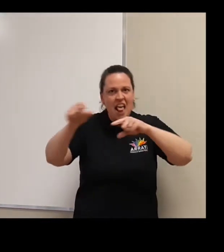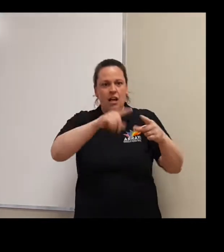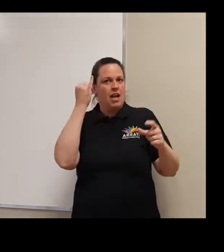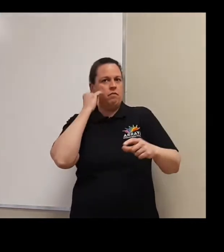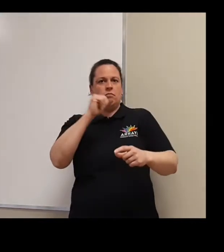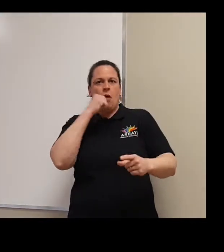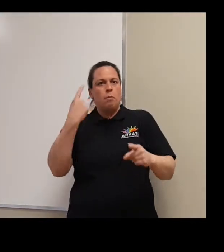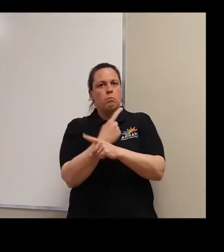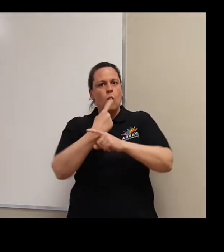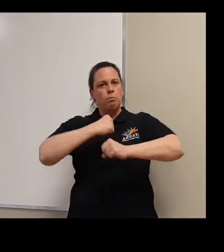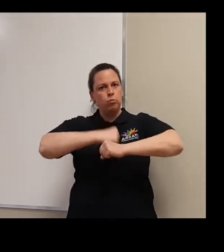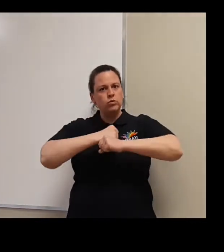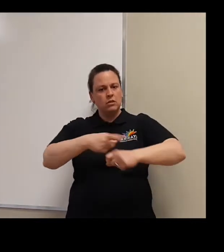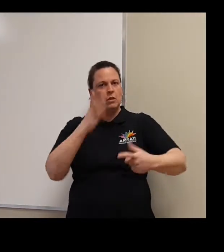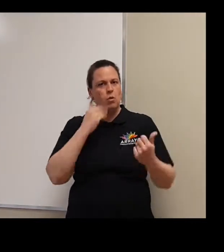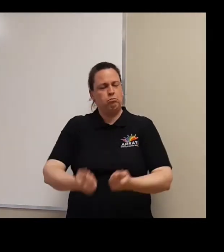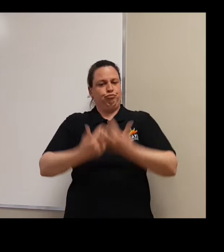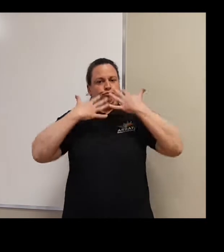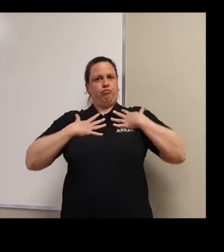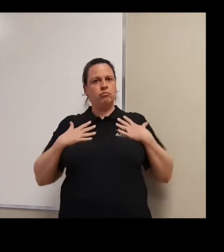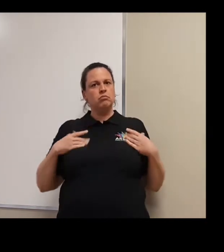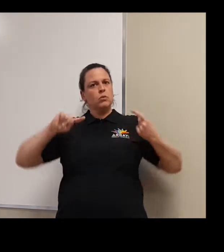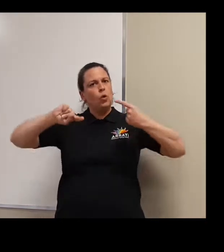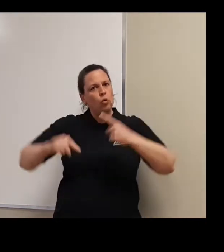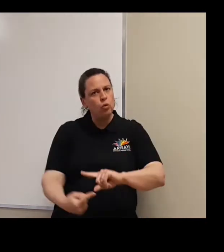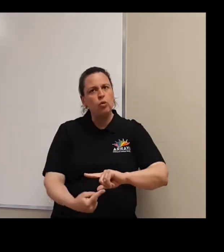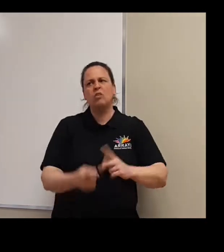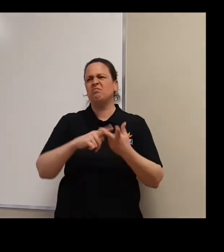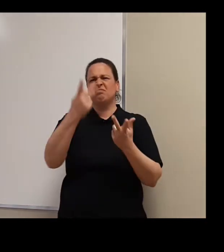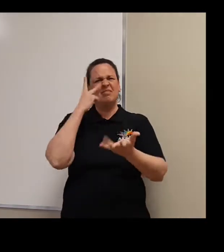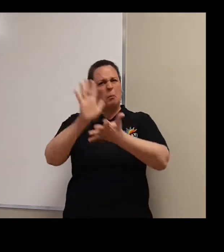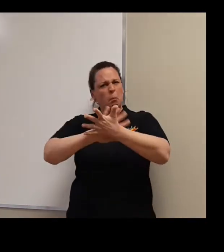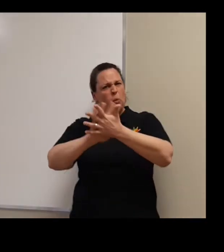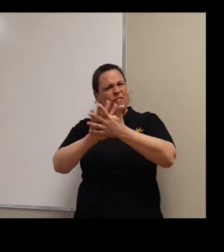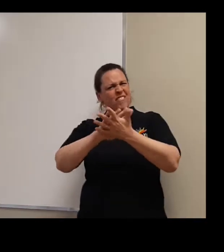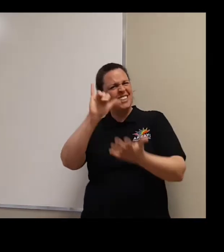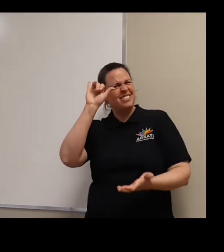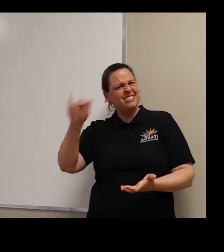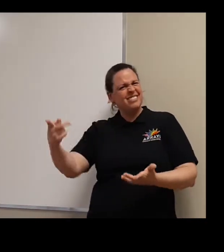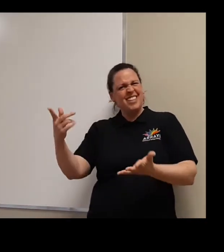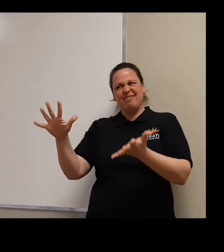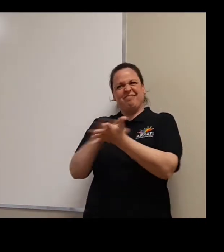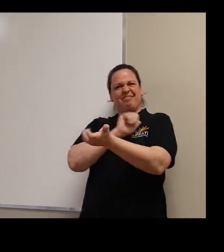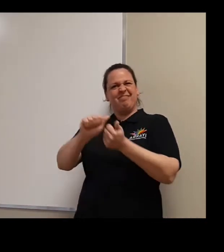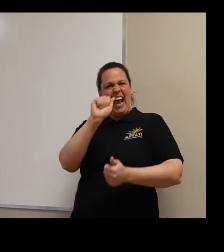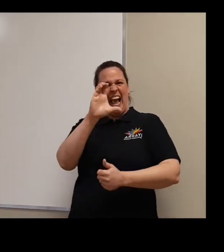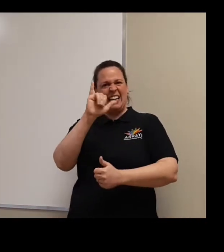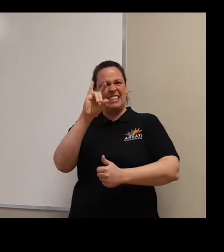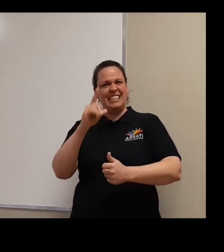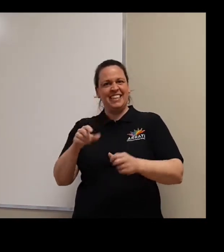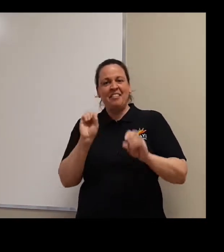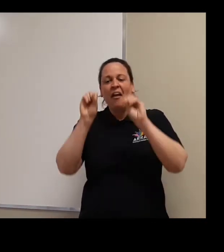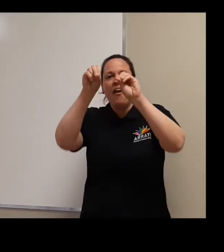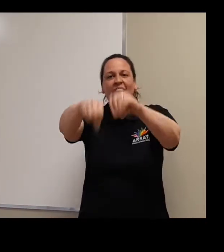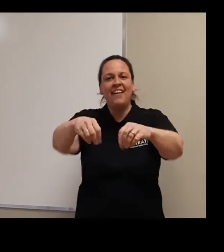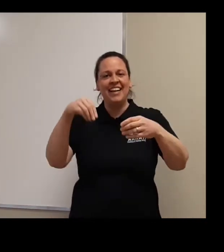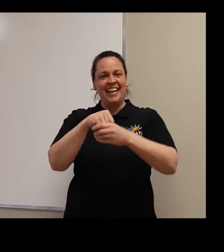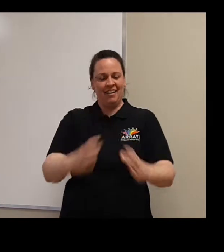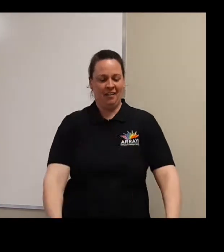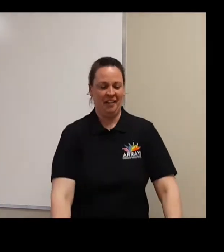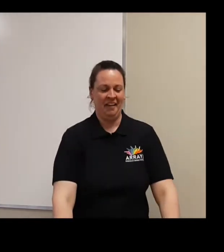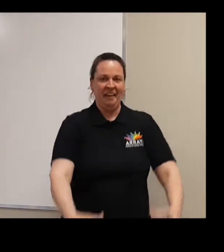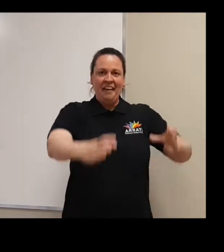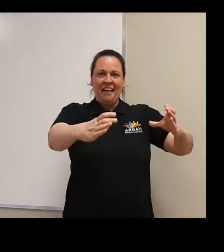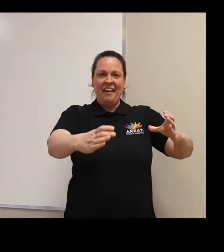in movies where they show acid. If it's in a container and bubbles over and the workers aren't properly protected or handling that